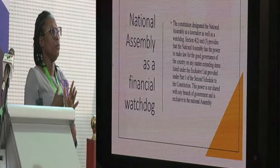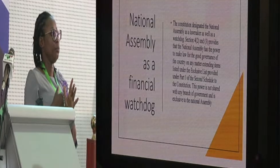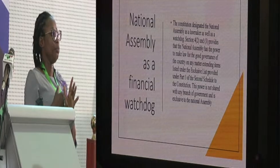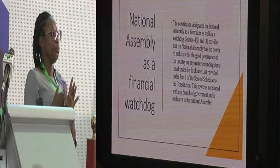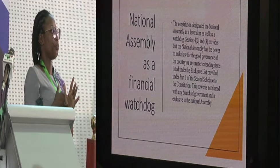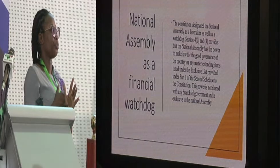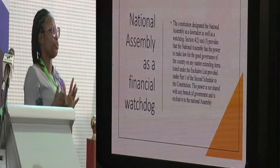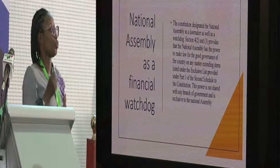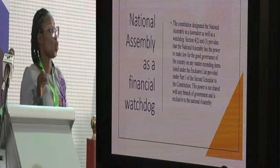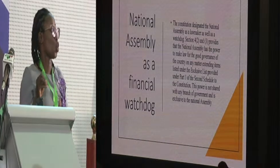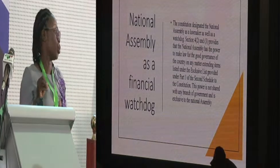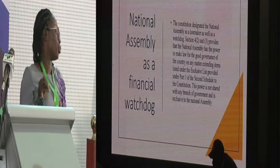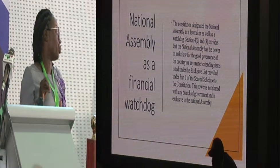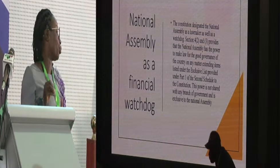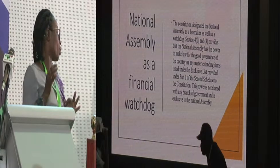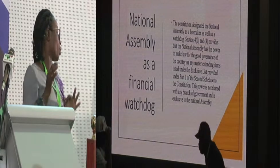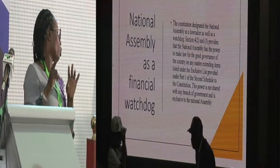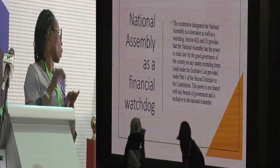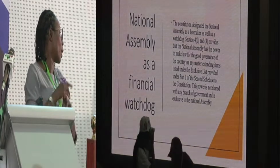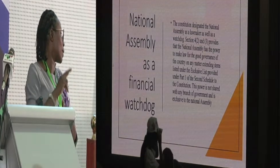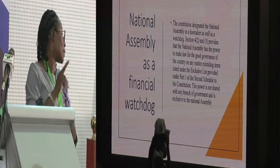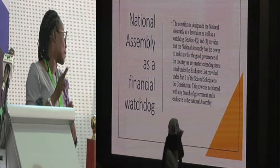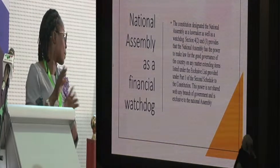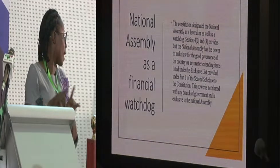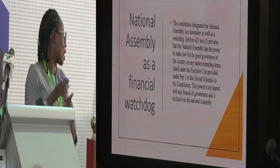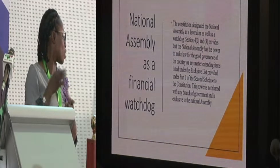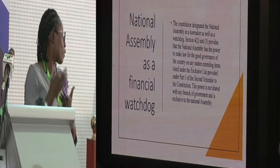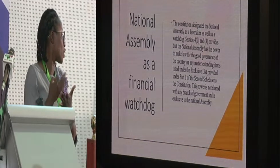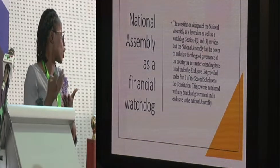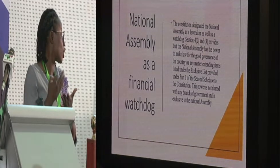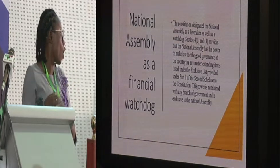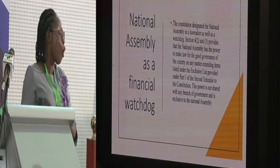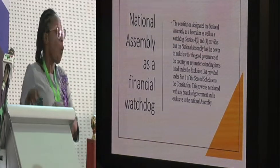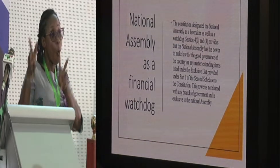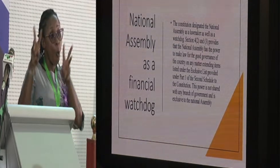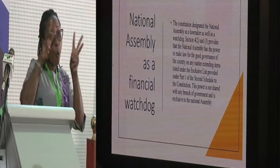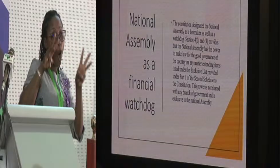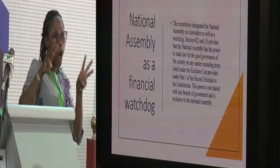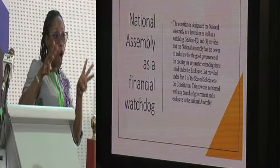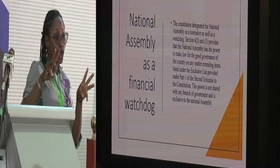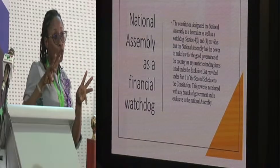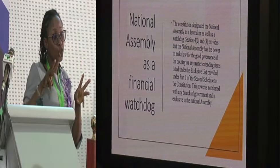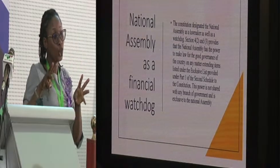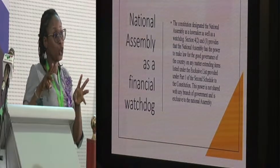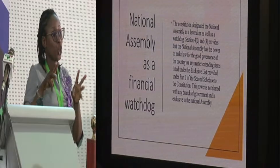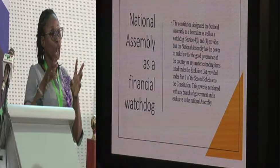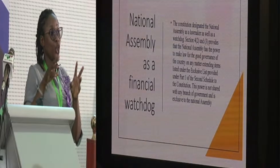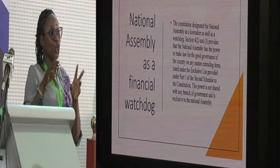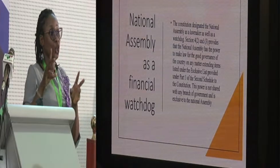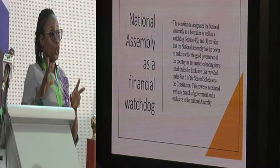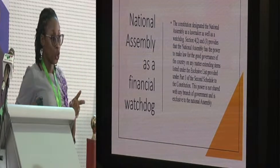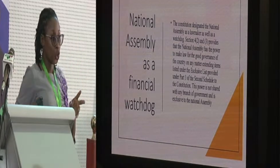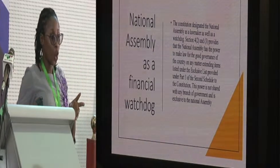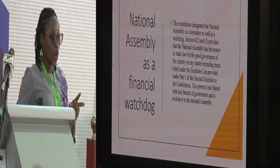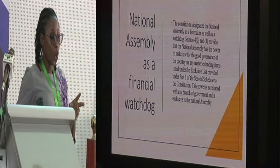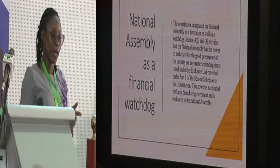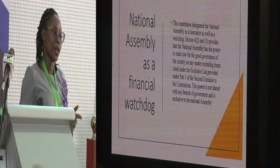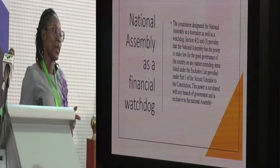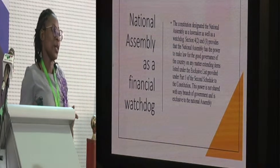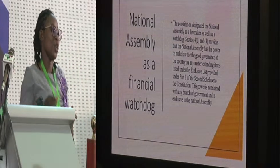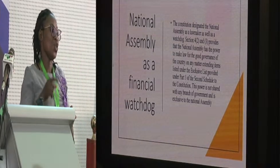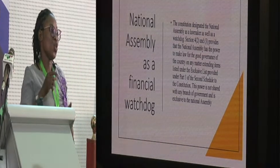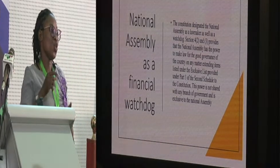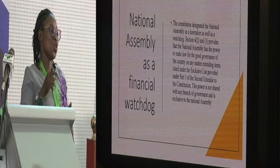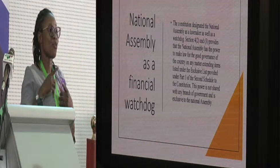Okay, so if you look at National Assembly as a finance board, so the first point we've made is that National Assembly has powers